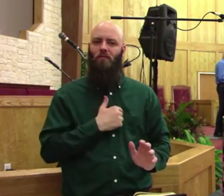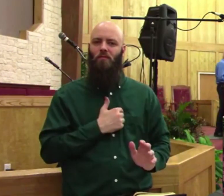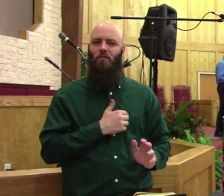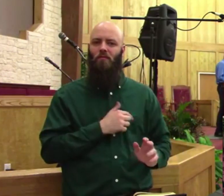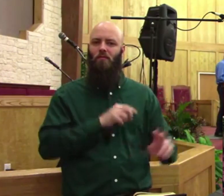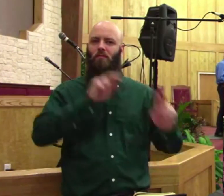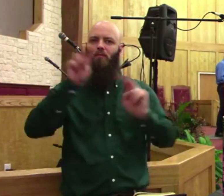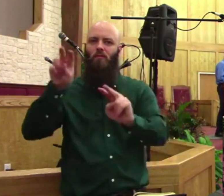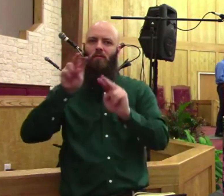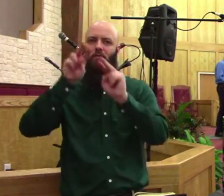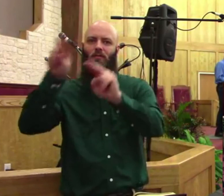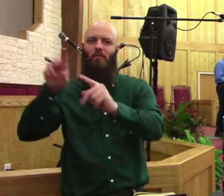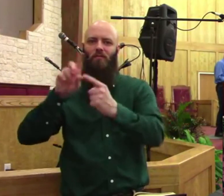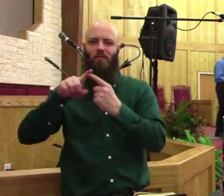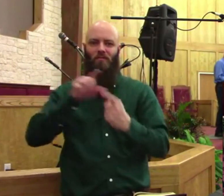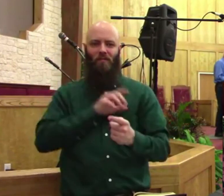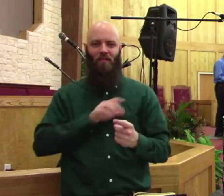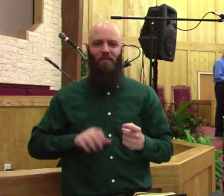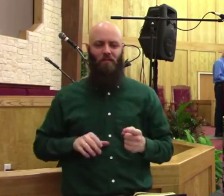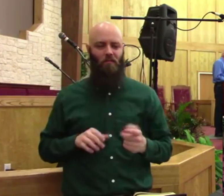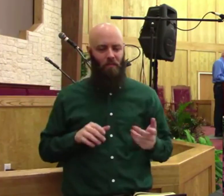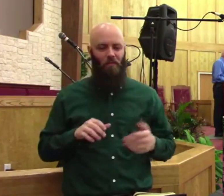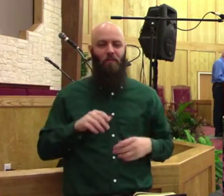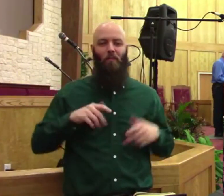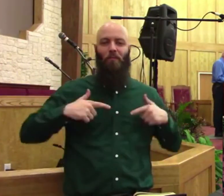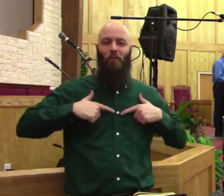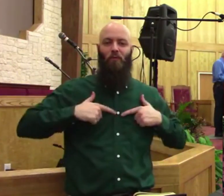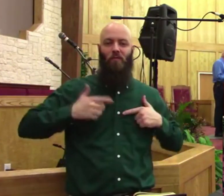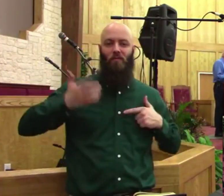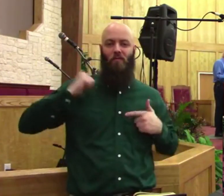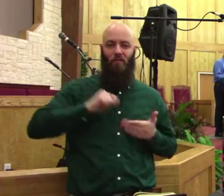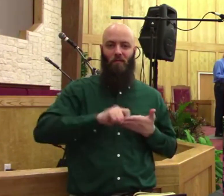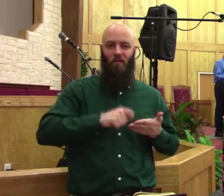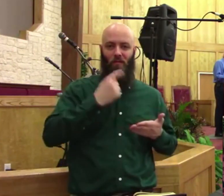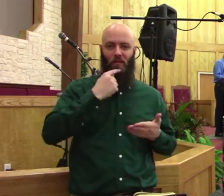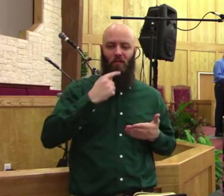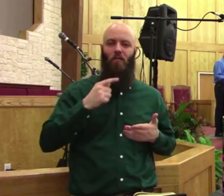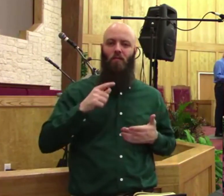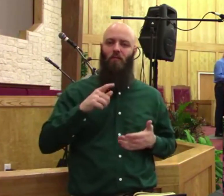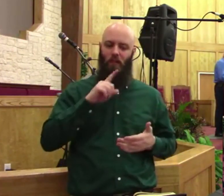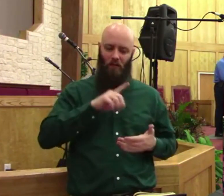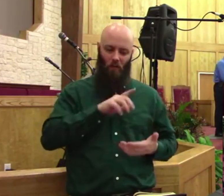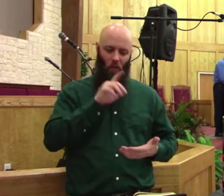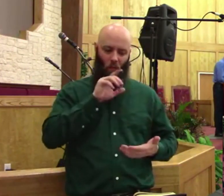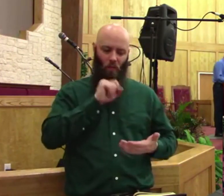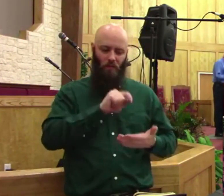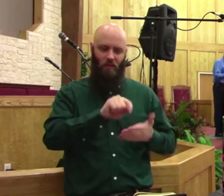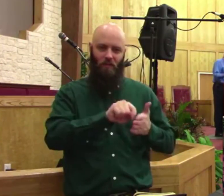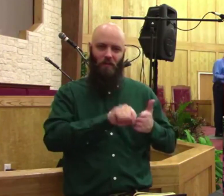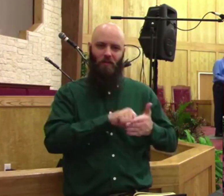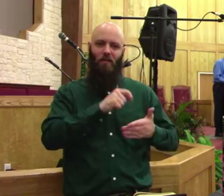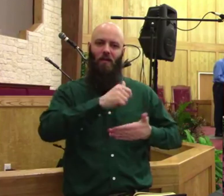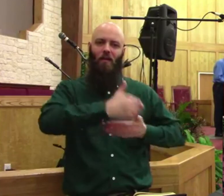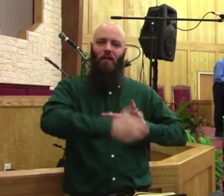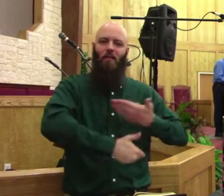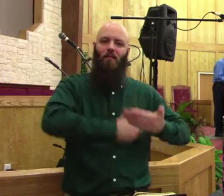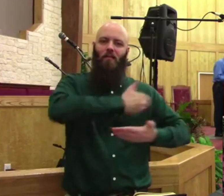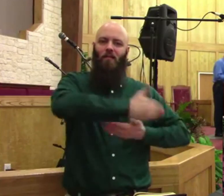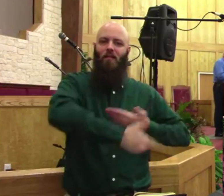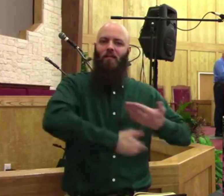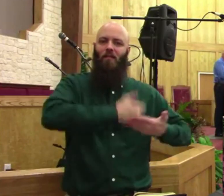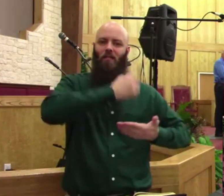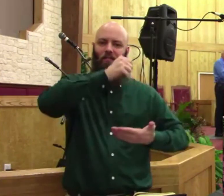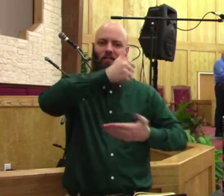the Puritans says the Old Testament is the swaddling clothes for Christ. It's kind of a precursor, of